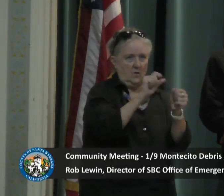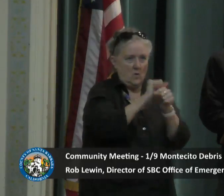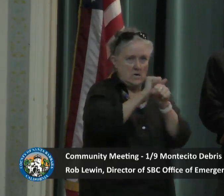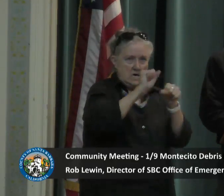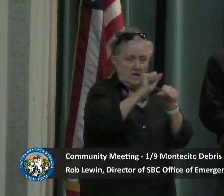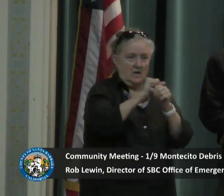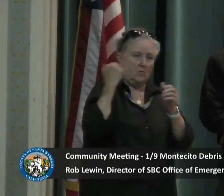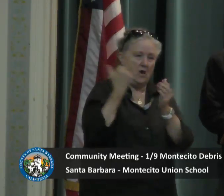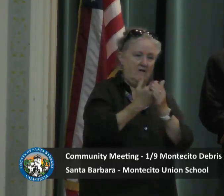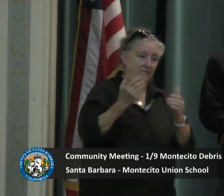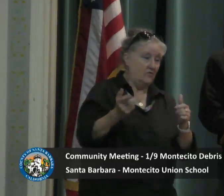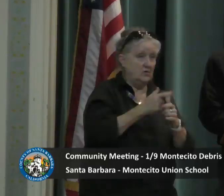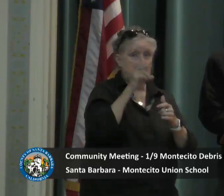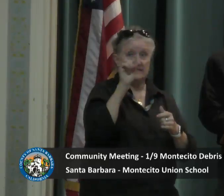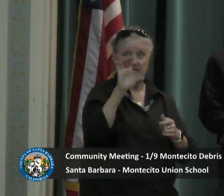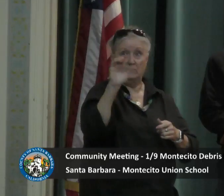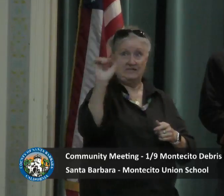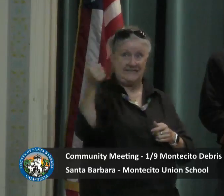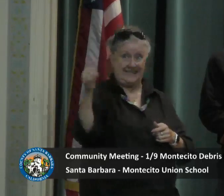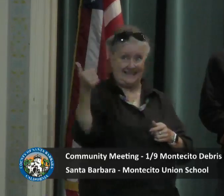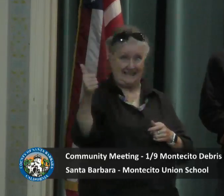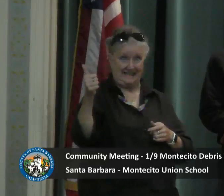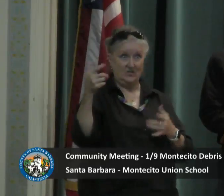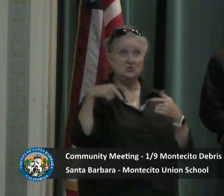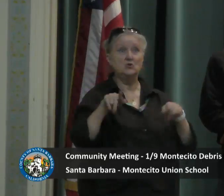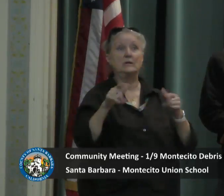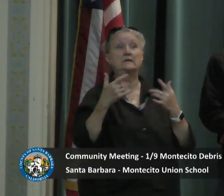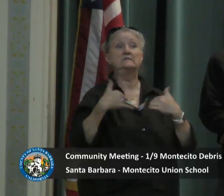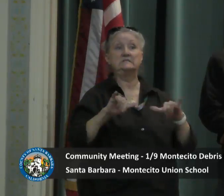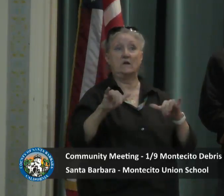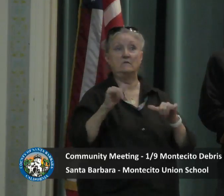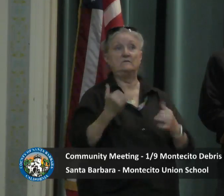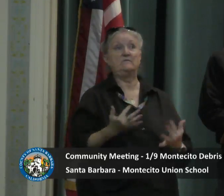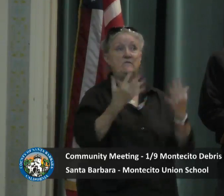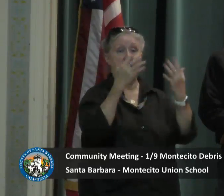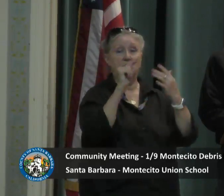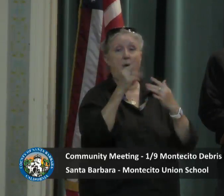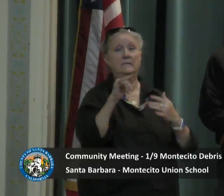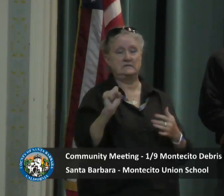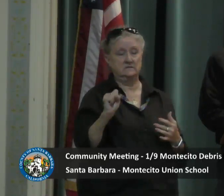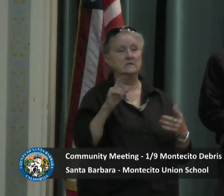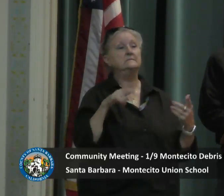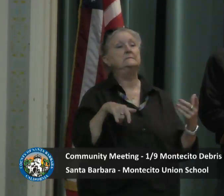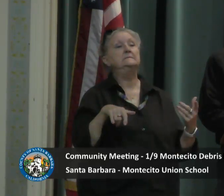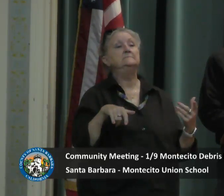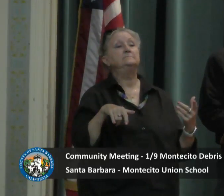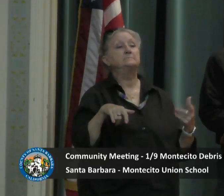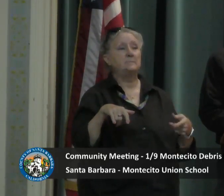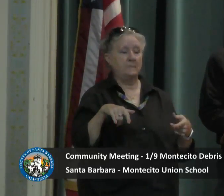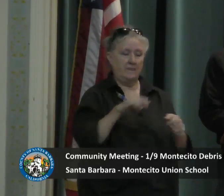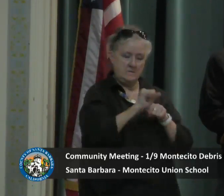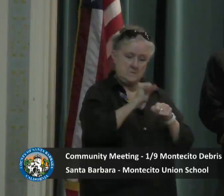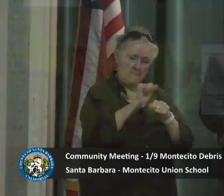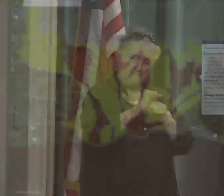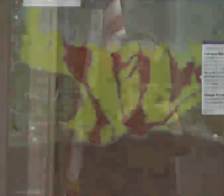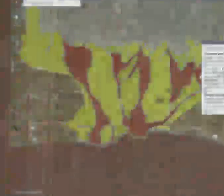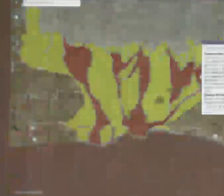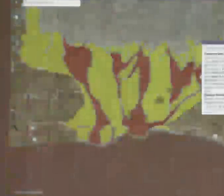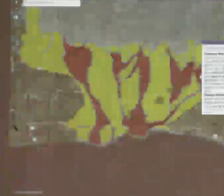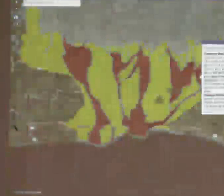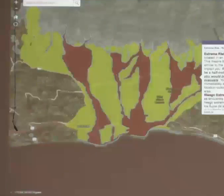on December 10th while the Thomas Fire was still actively burning. They did a lot of work, and they were a team that consisted